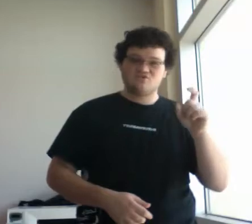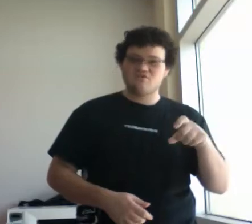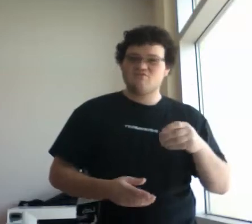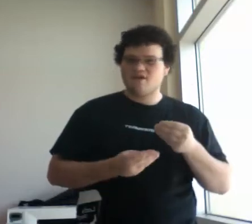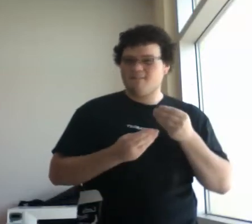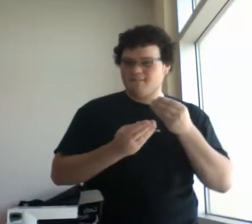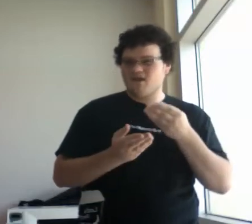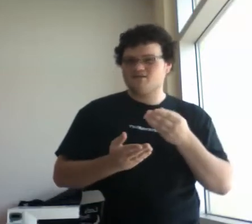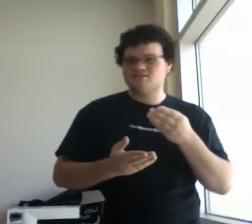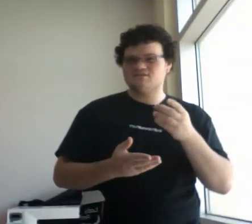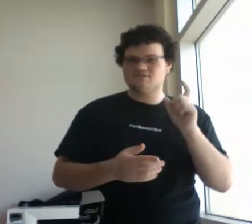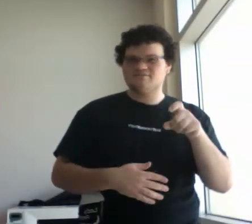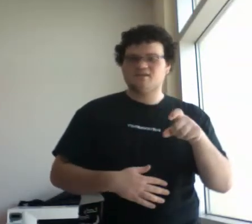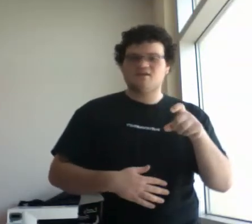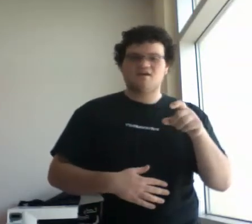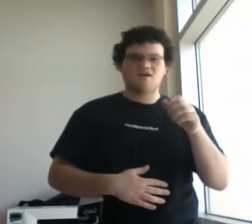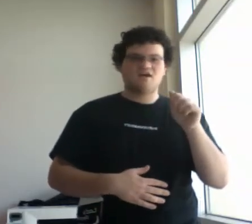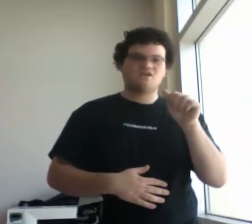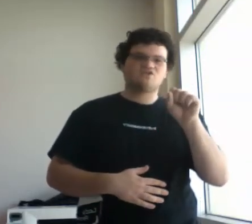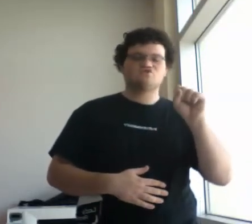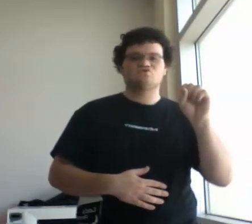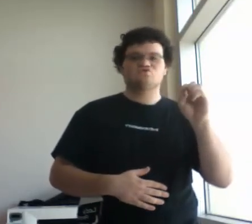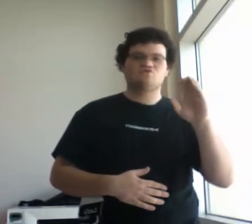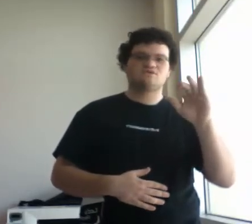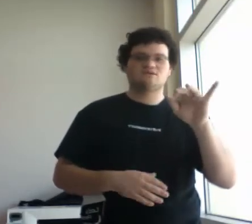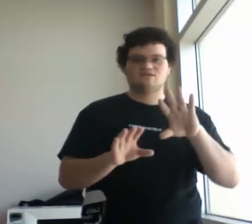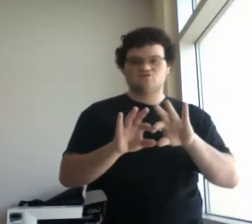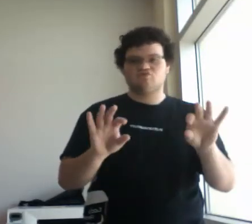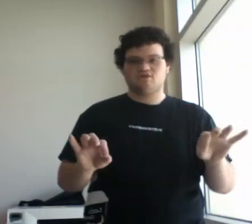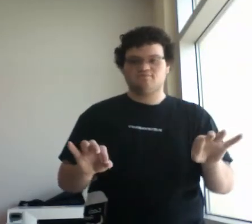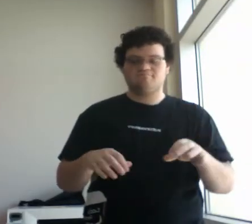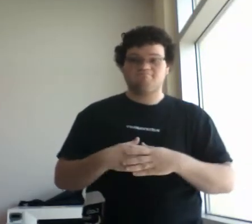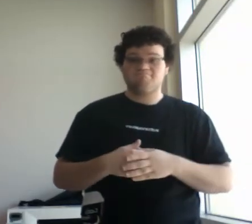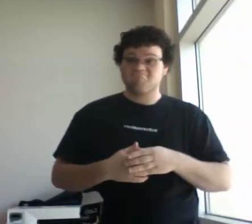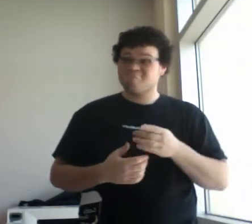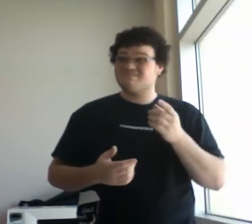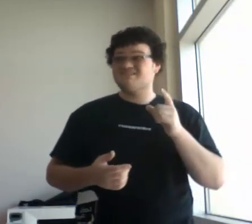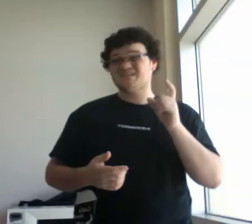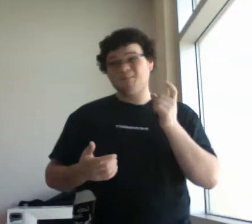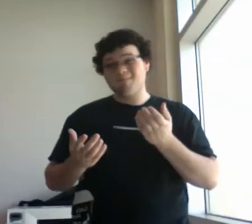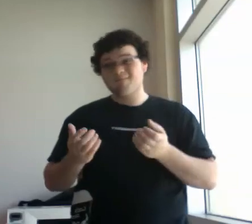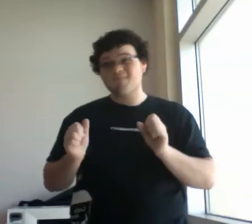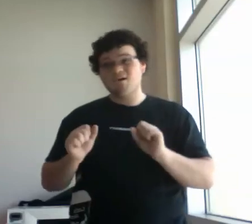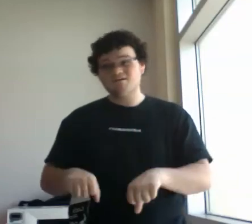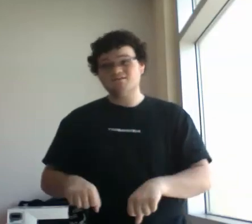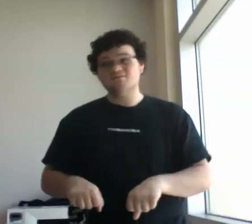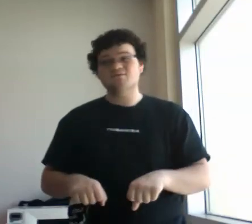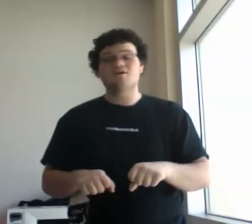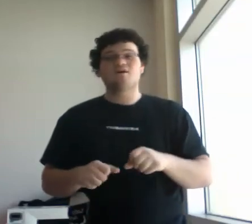Is it possible to pass the coding exam without experience?